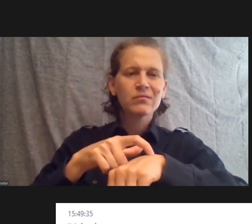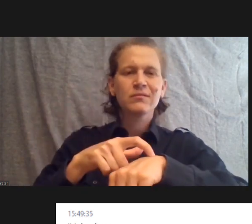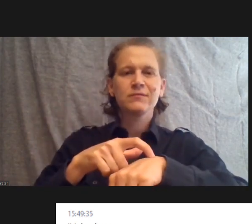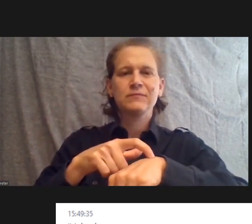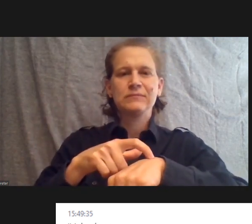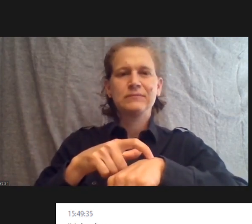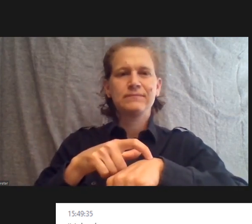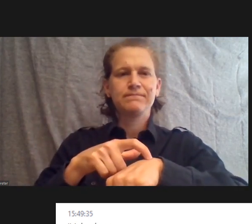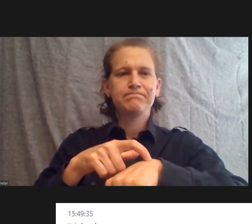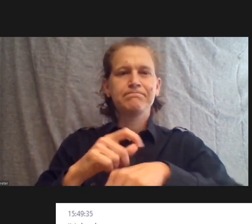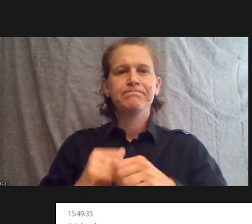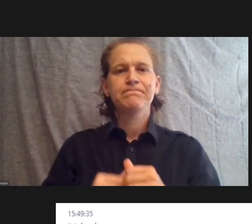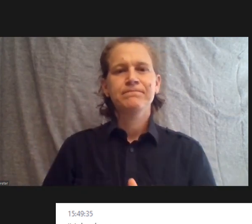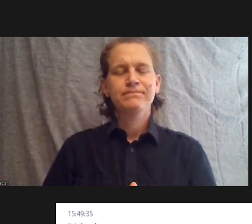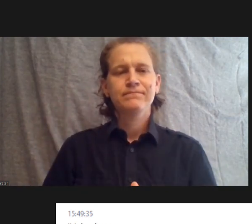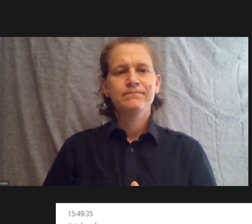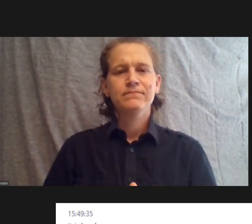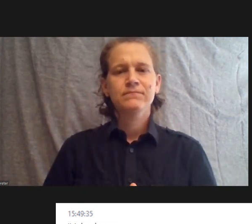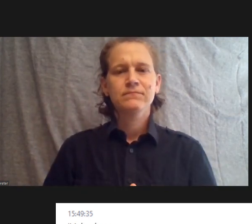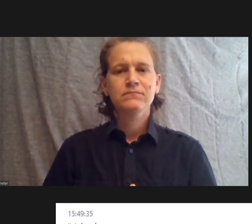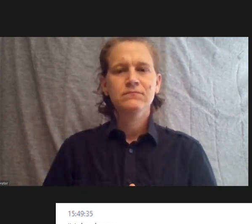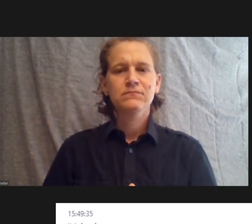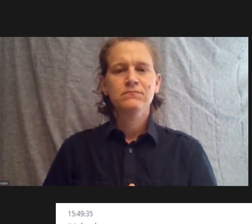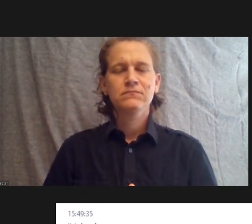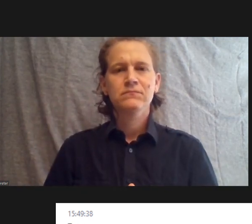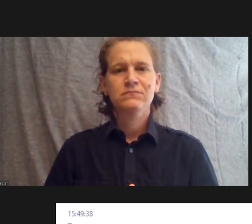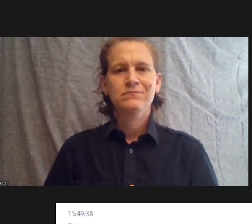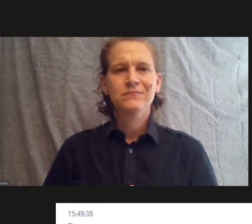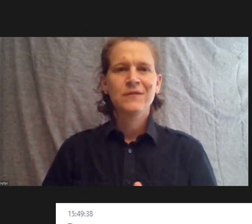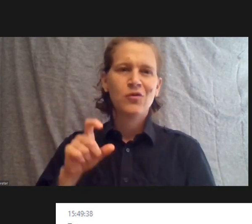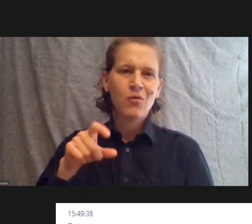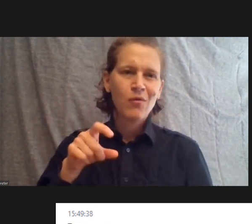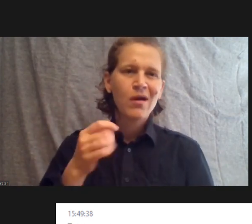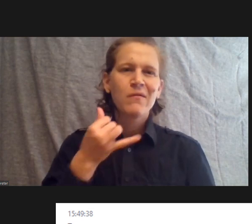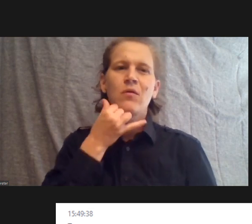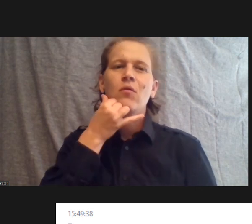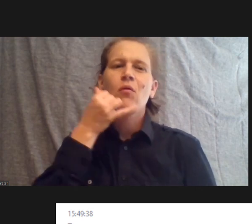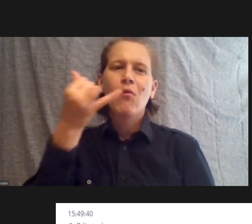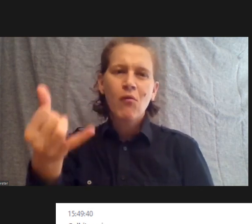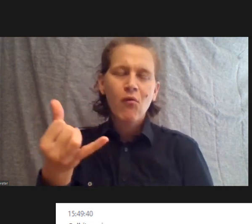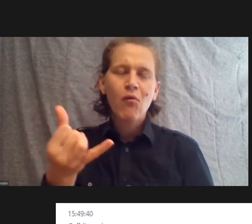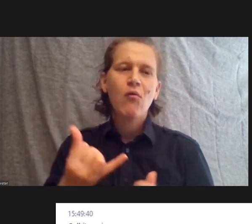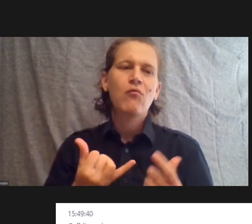time to call and wait.